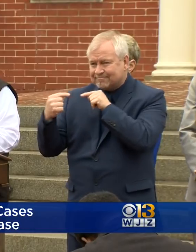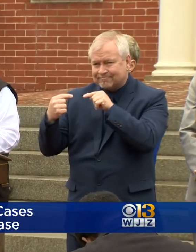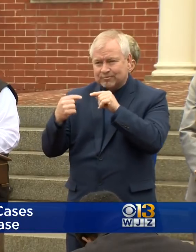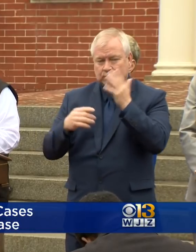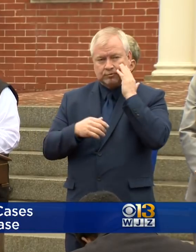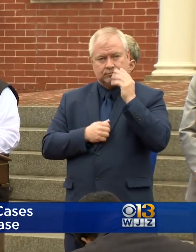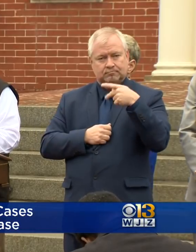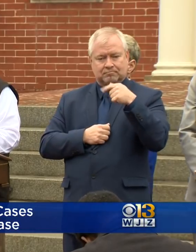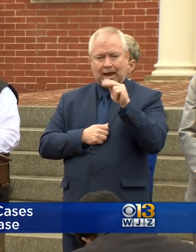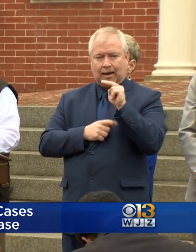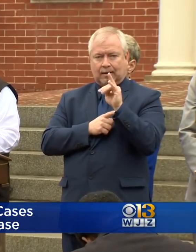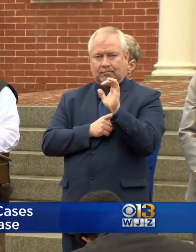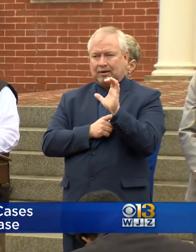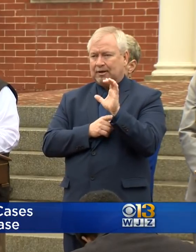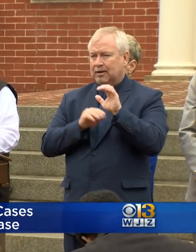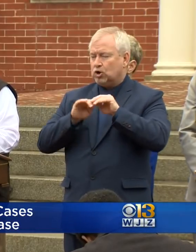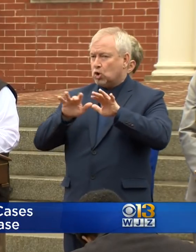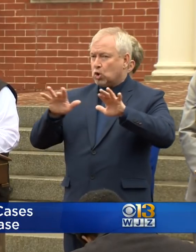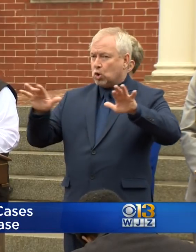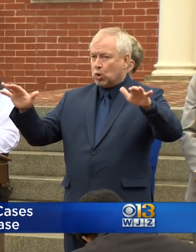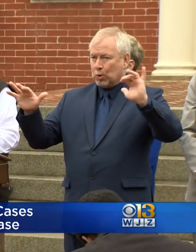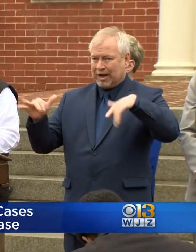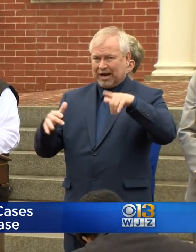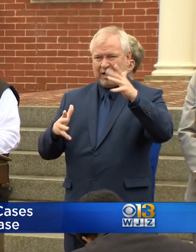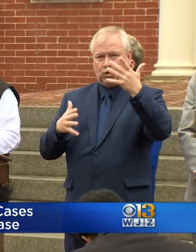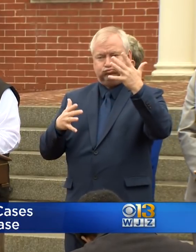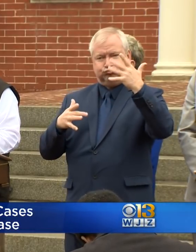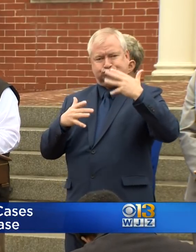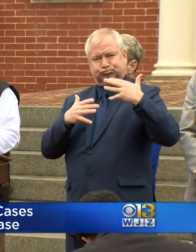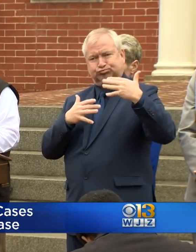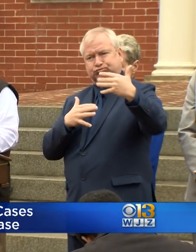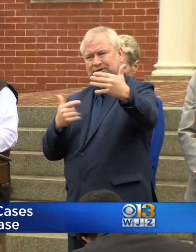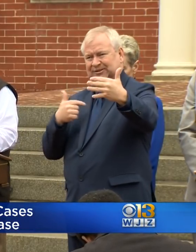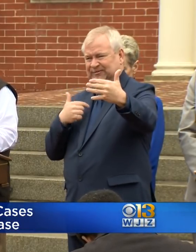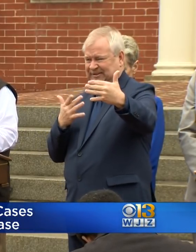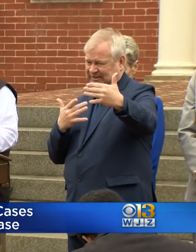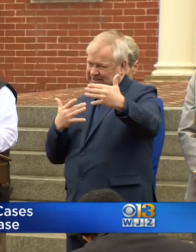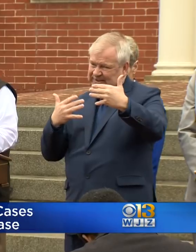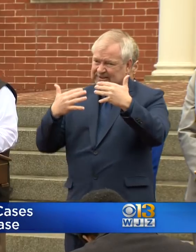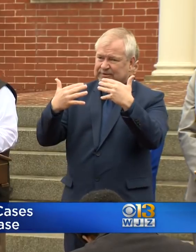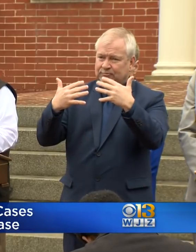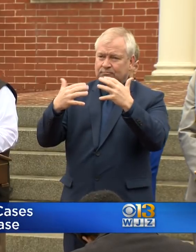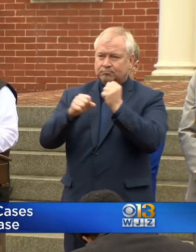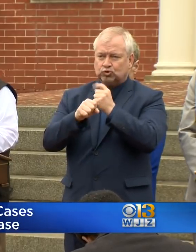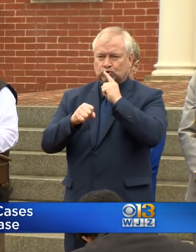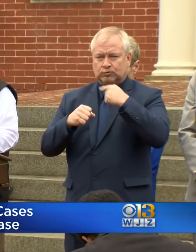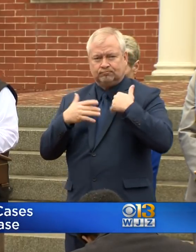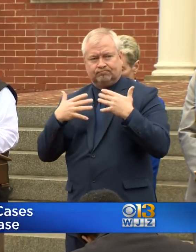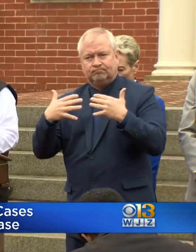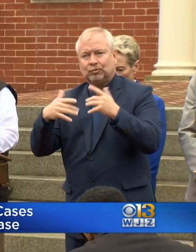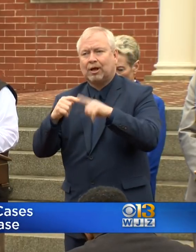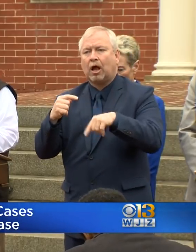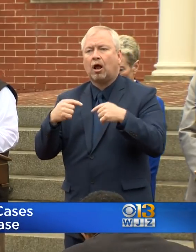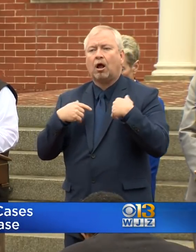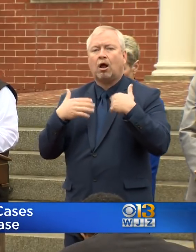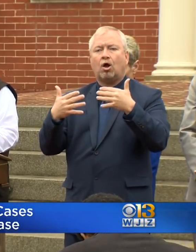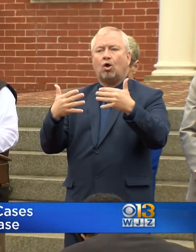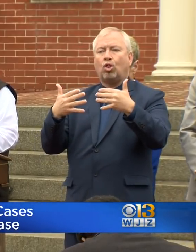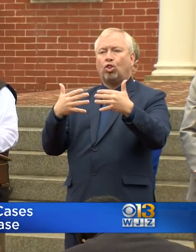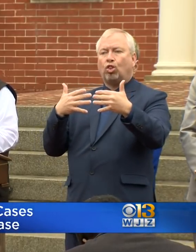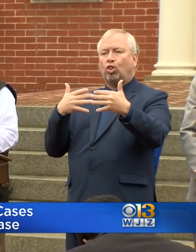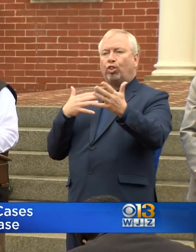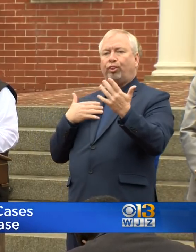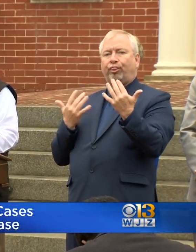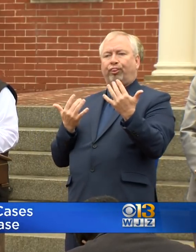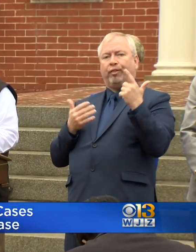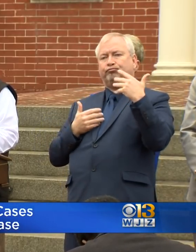against time, and we must take action now. We cannot afford to delay, which is why